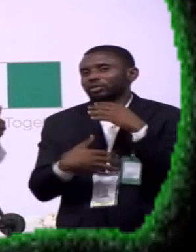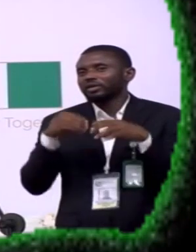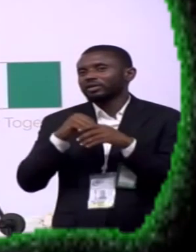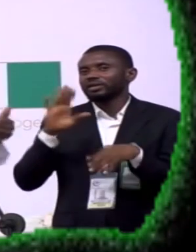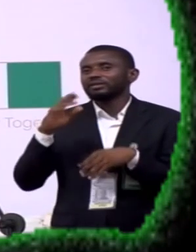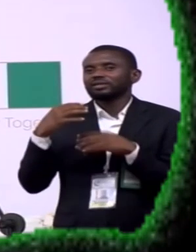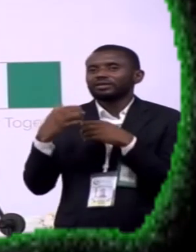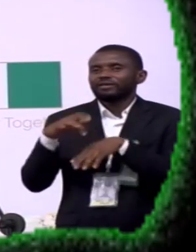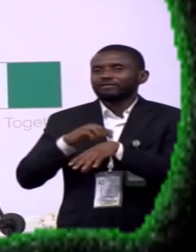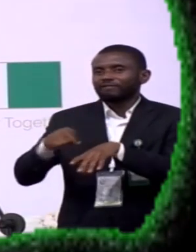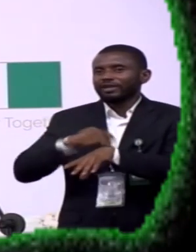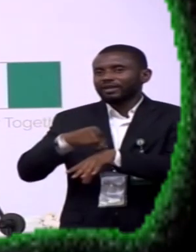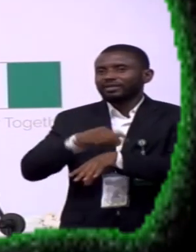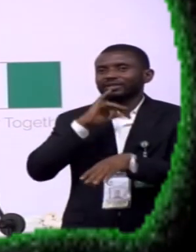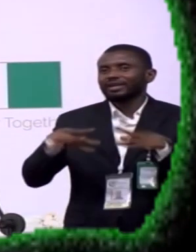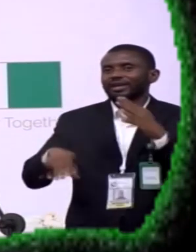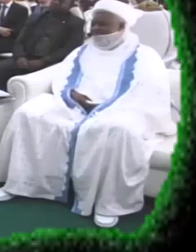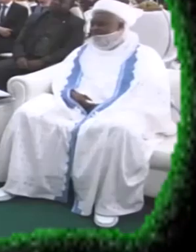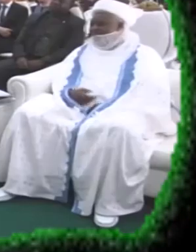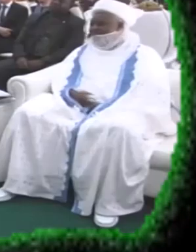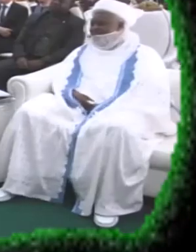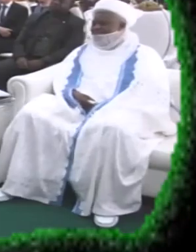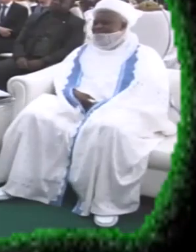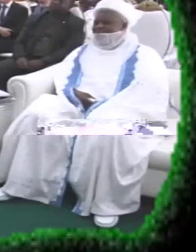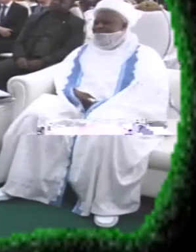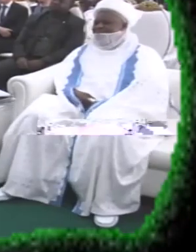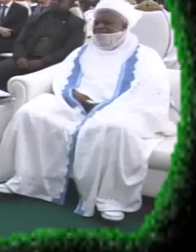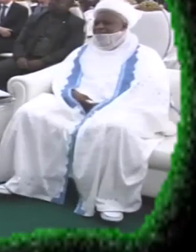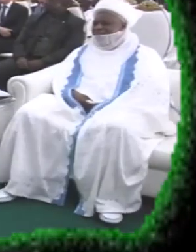add al-Barnawi to His Eminence.